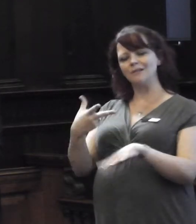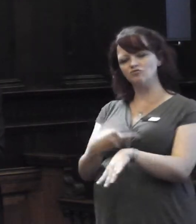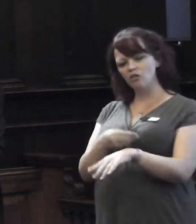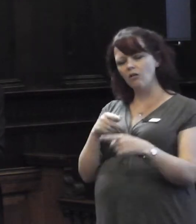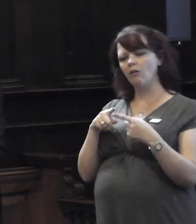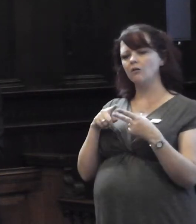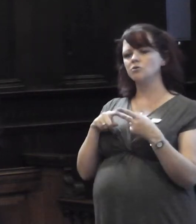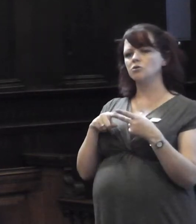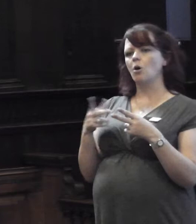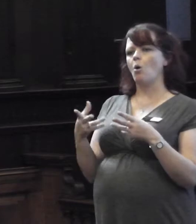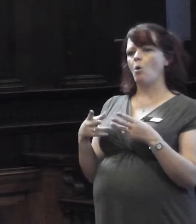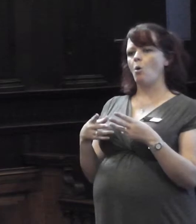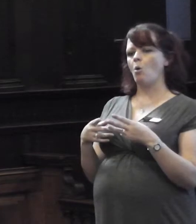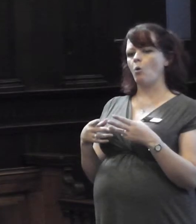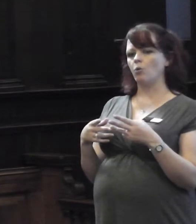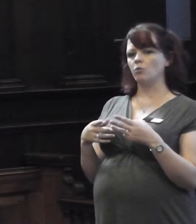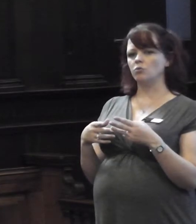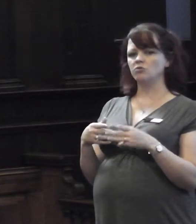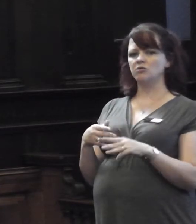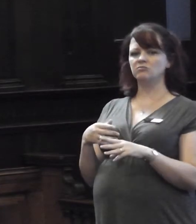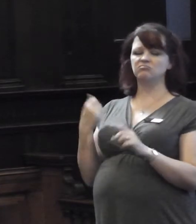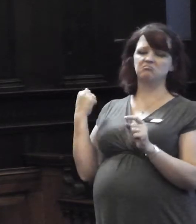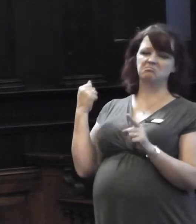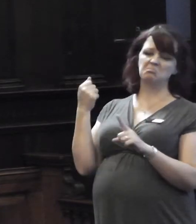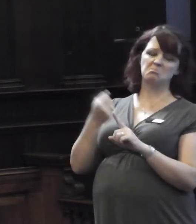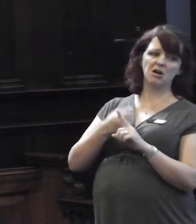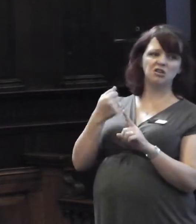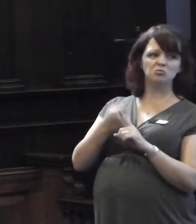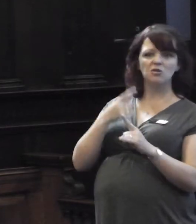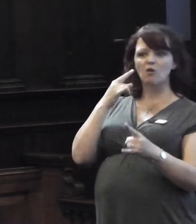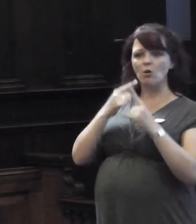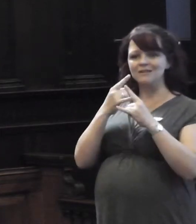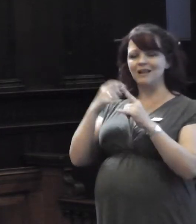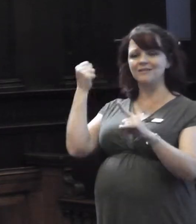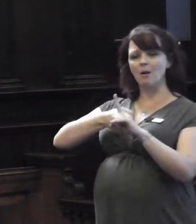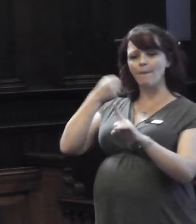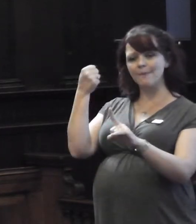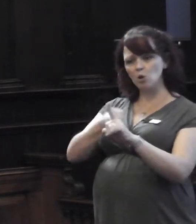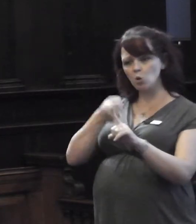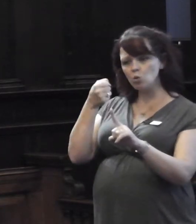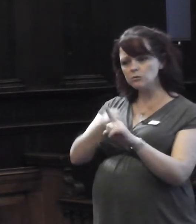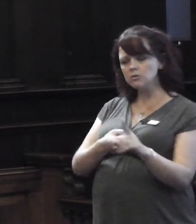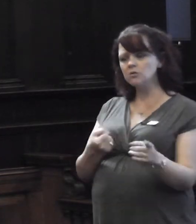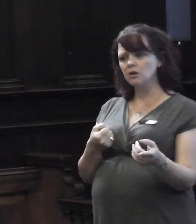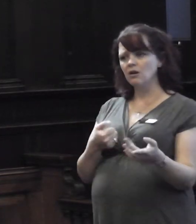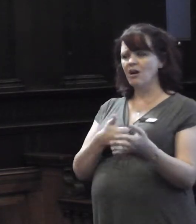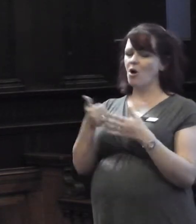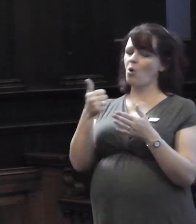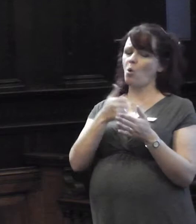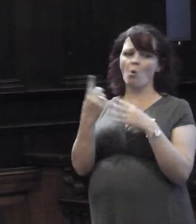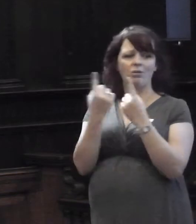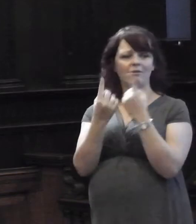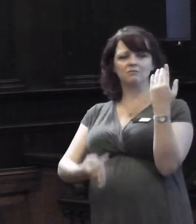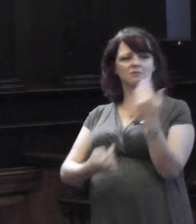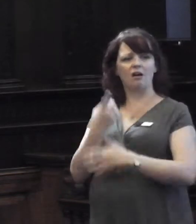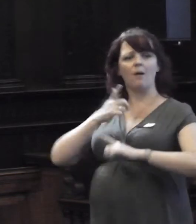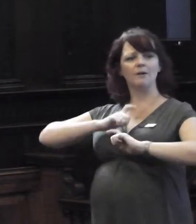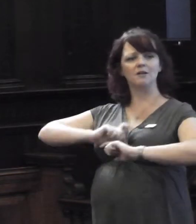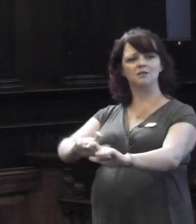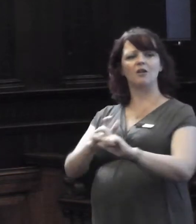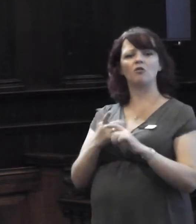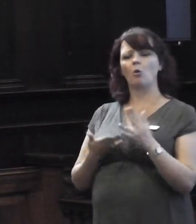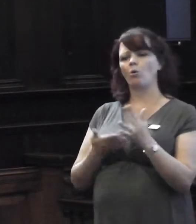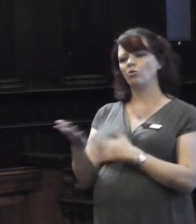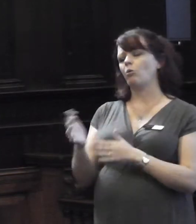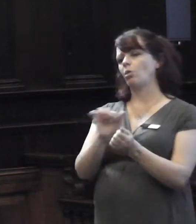gangs, or punishment for, let us say, sex abuse, are all instances in which a